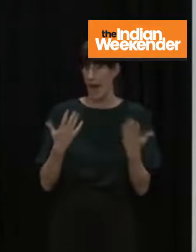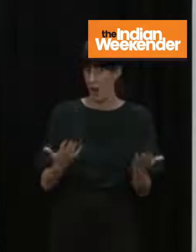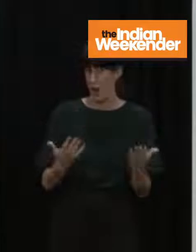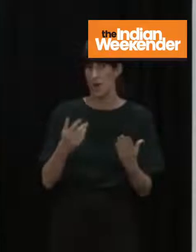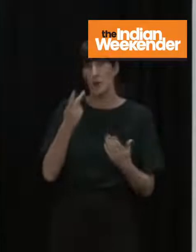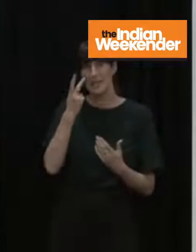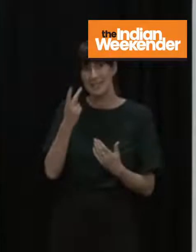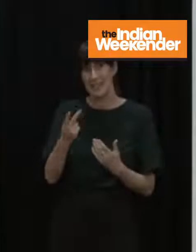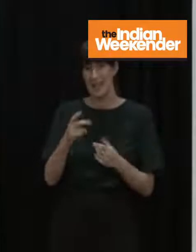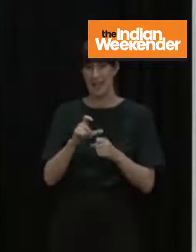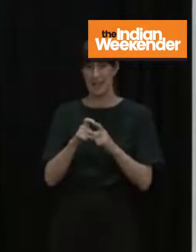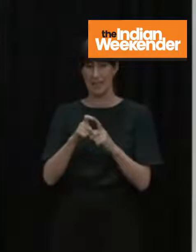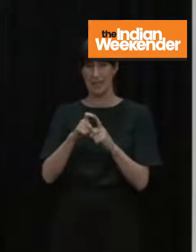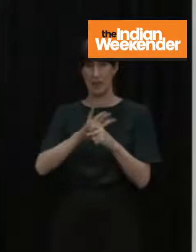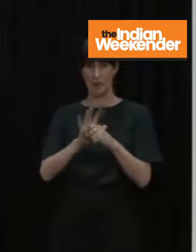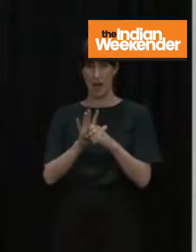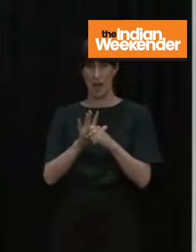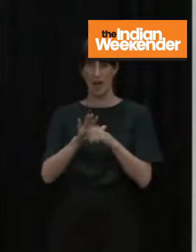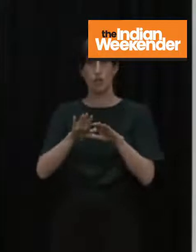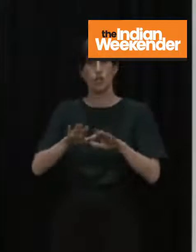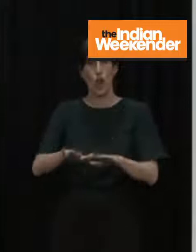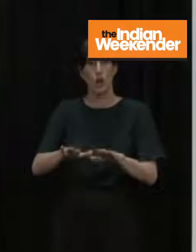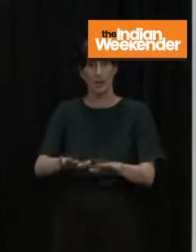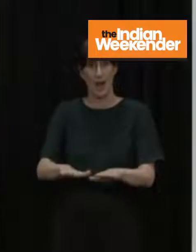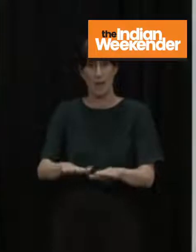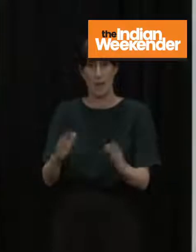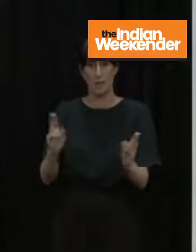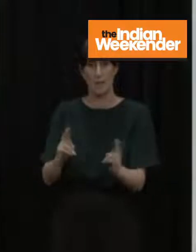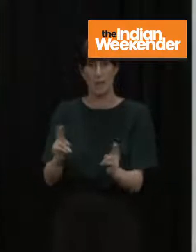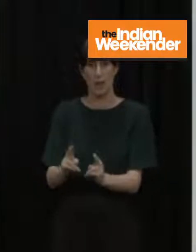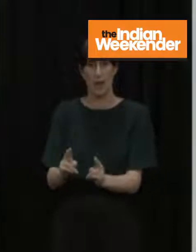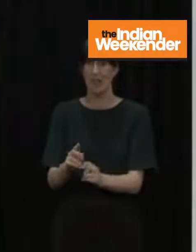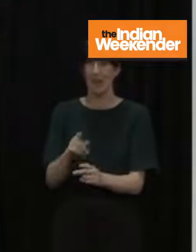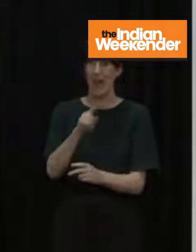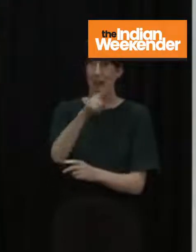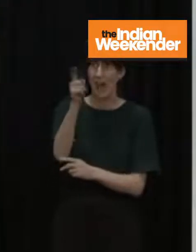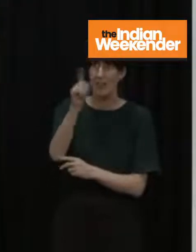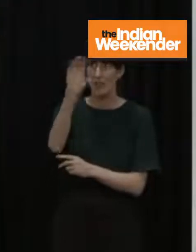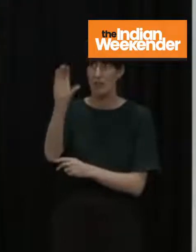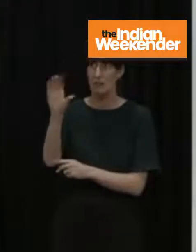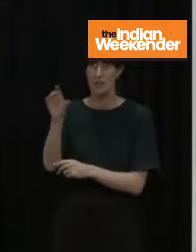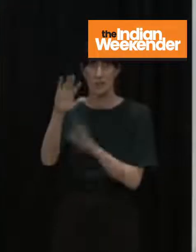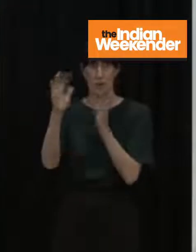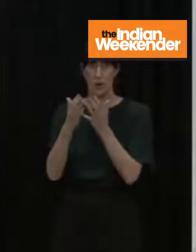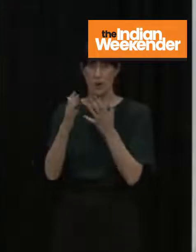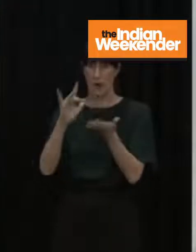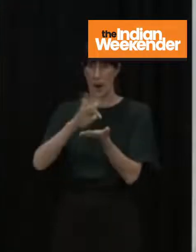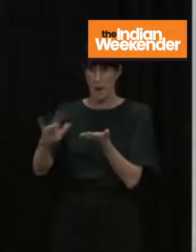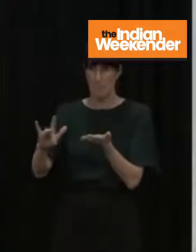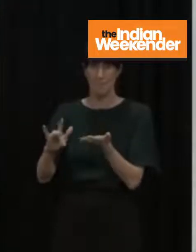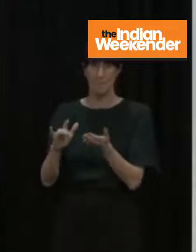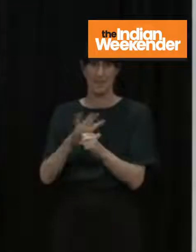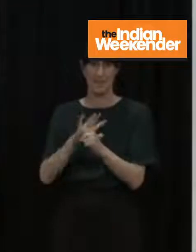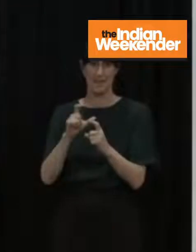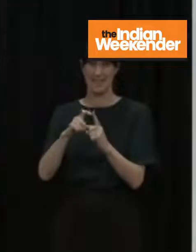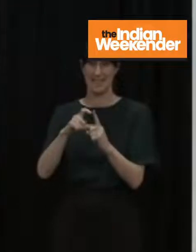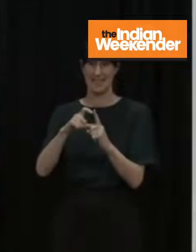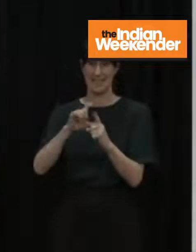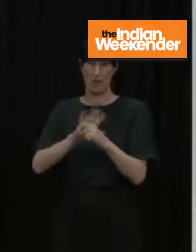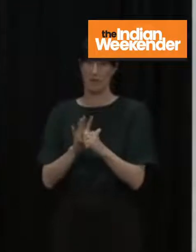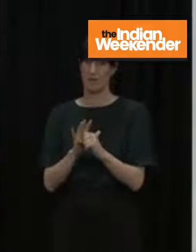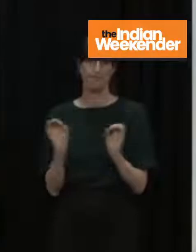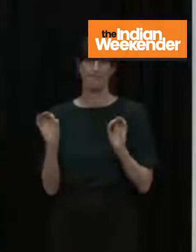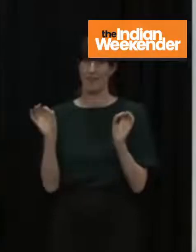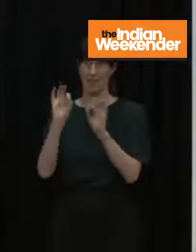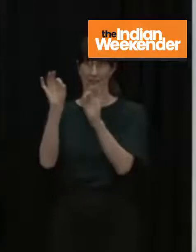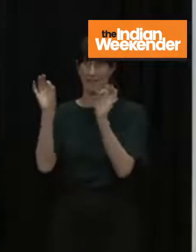the spread of Delta. No country in the world has been able to eliminate Delta. We as a country, I think, have done very